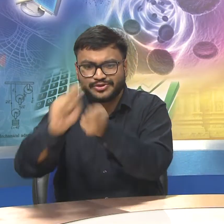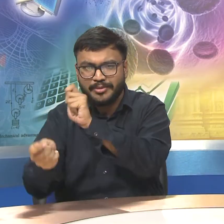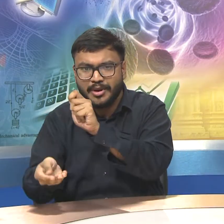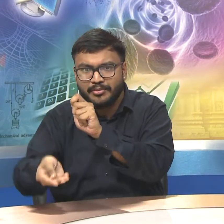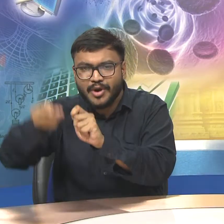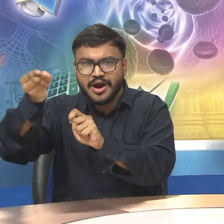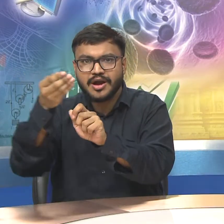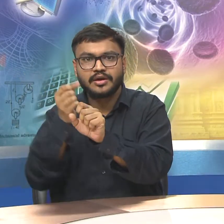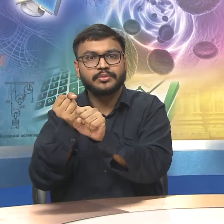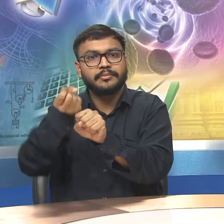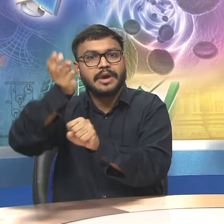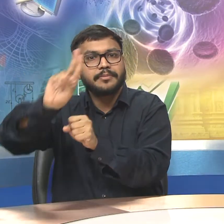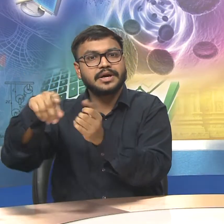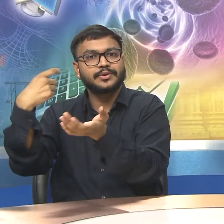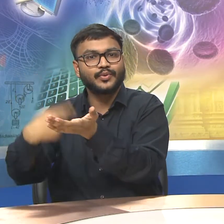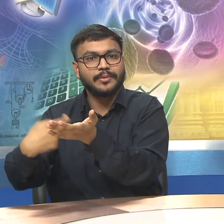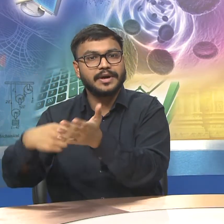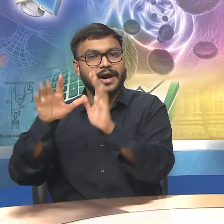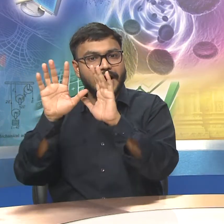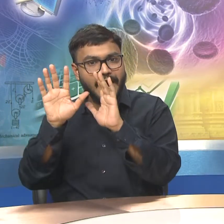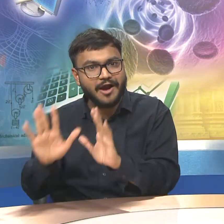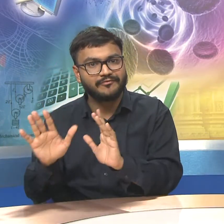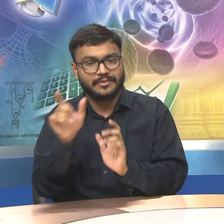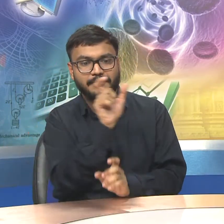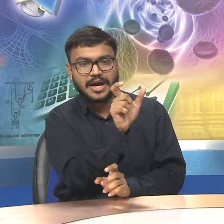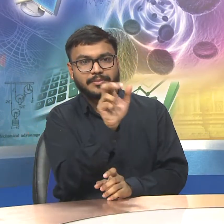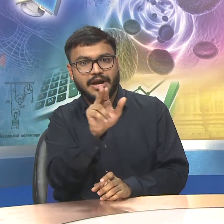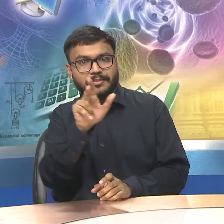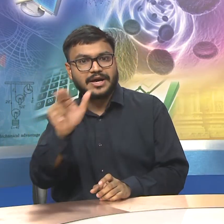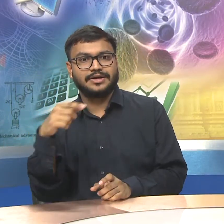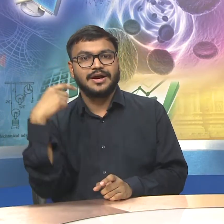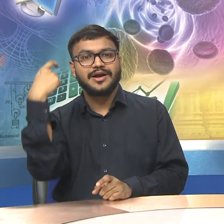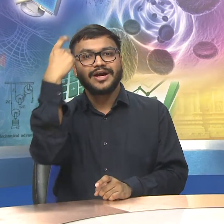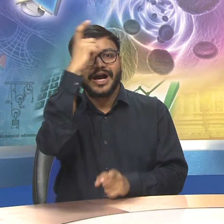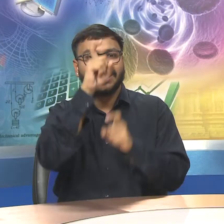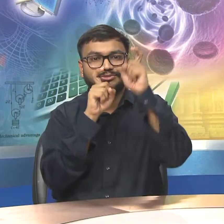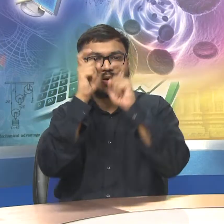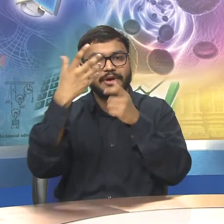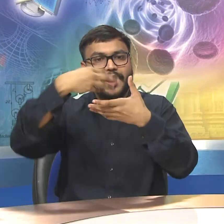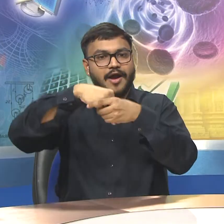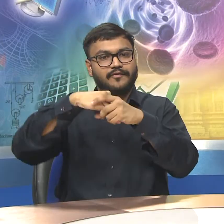movement or expression, the meaning of the sign becomes stronger.